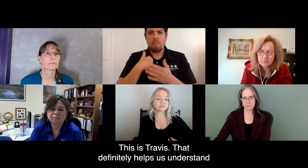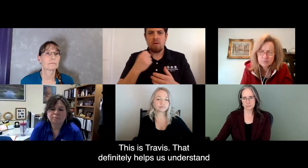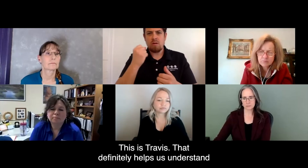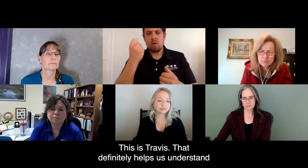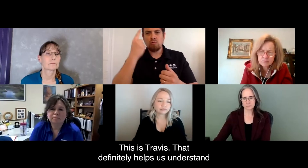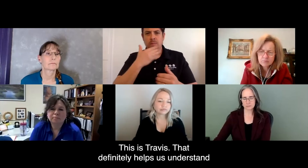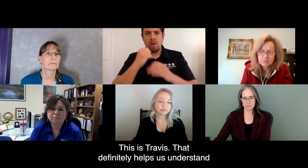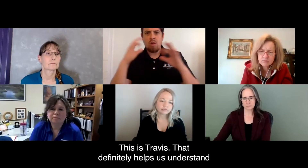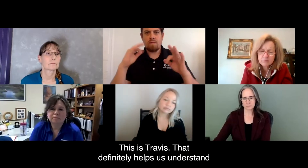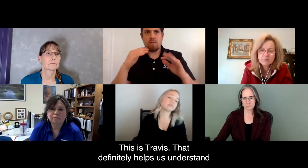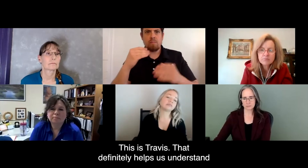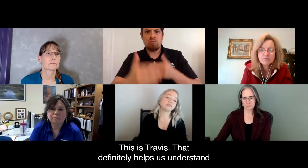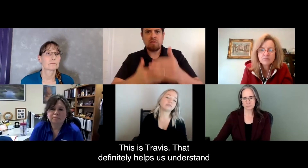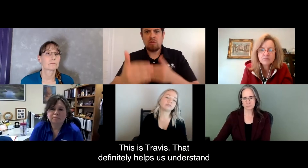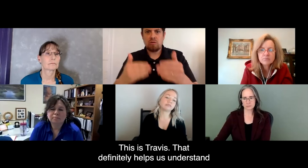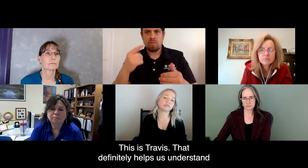This is Travis.